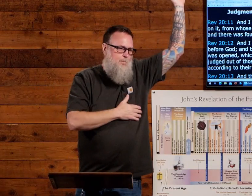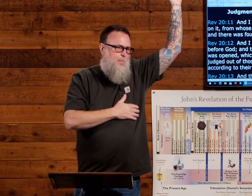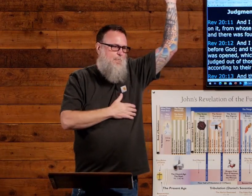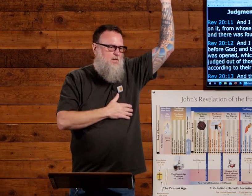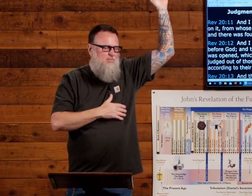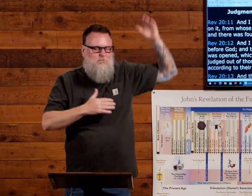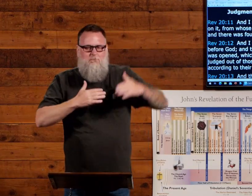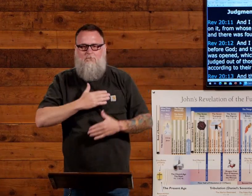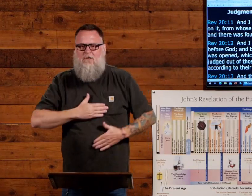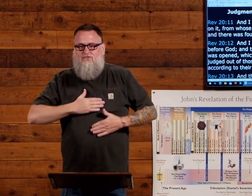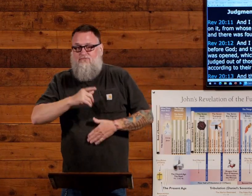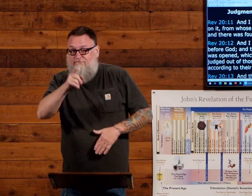guilty of that.